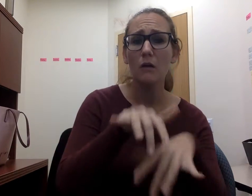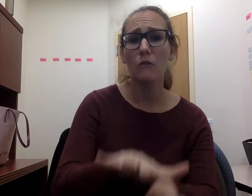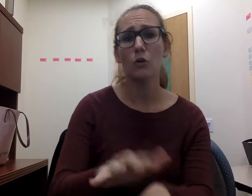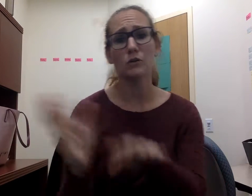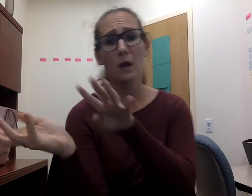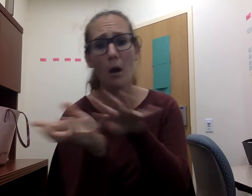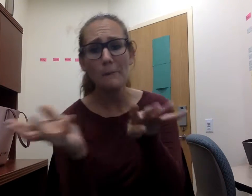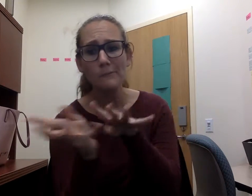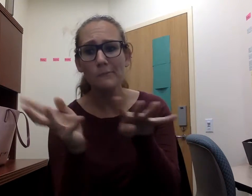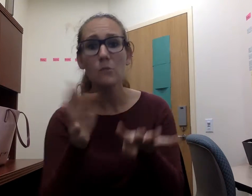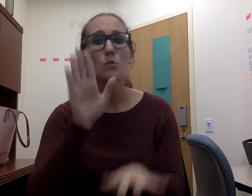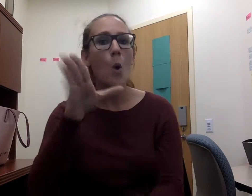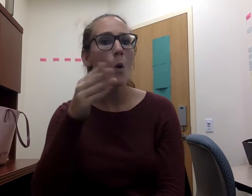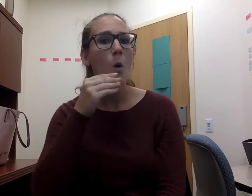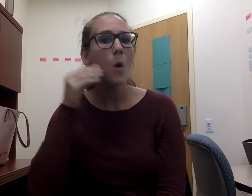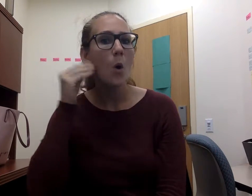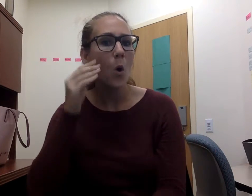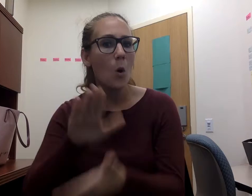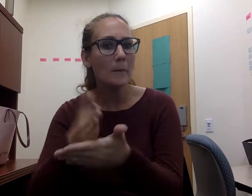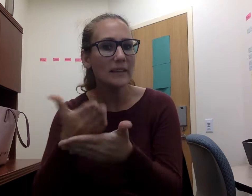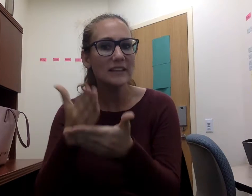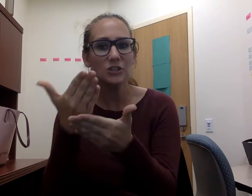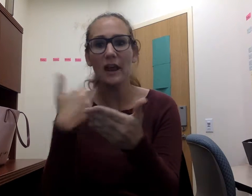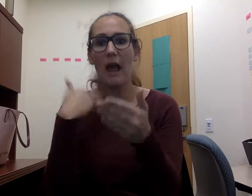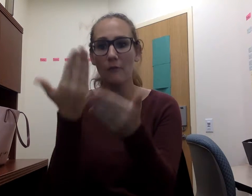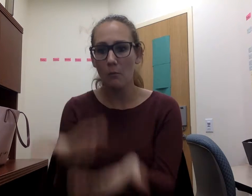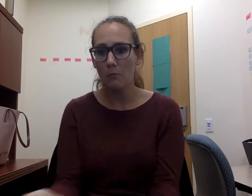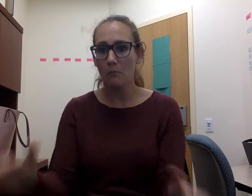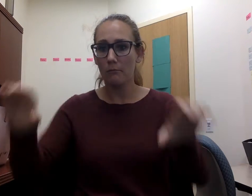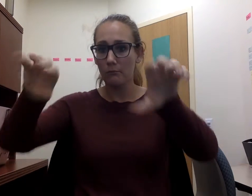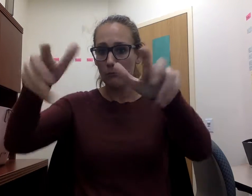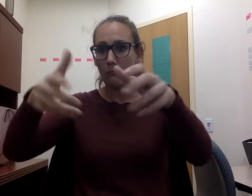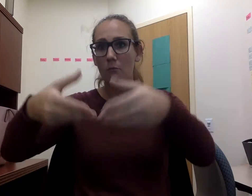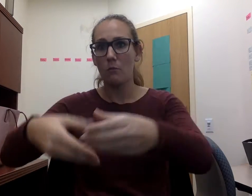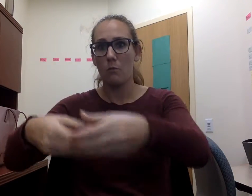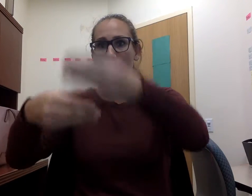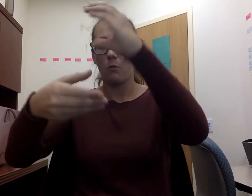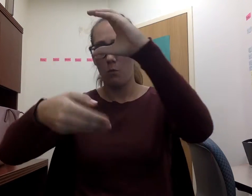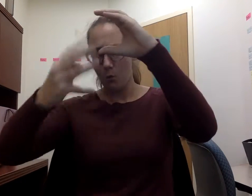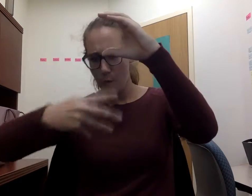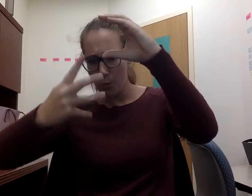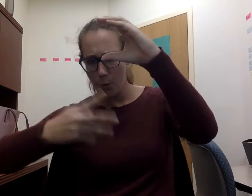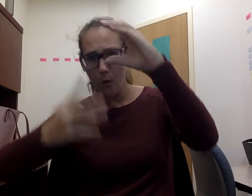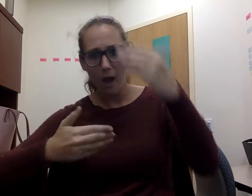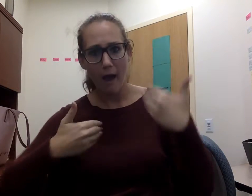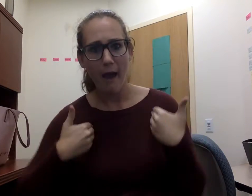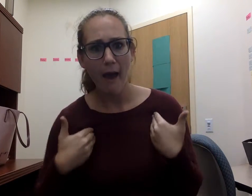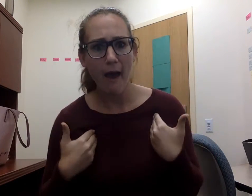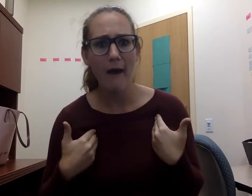faucets, irrigating crops, traveling through plants, generating